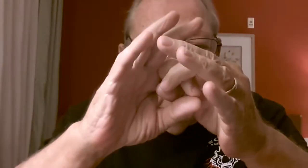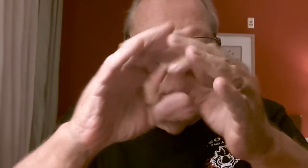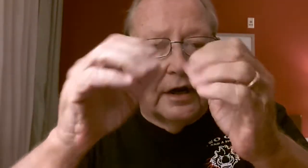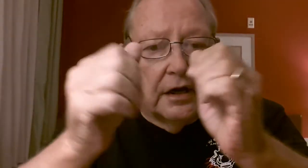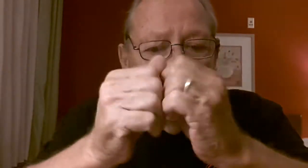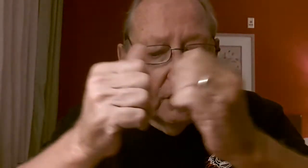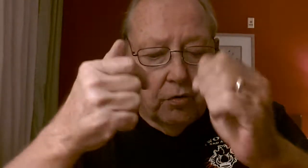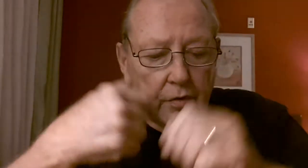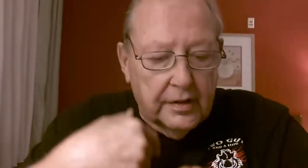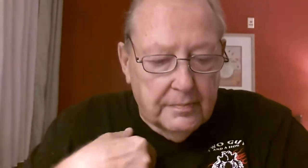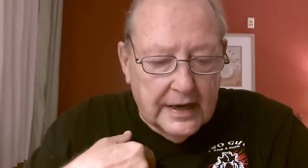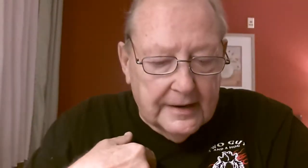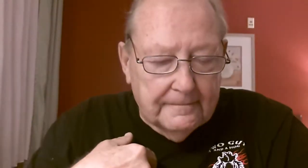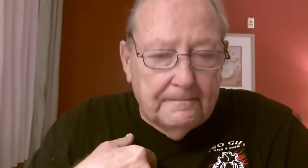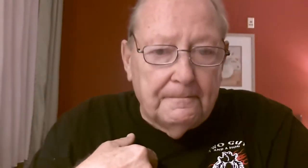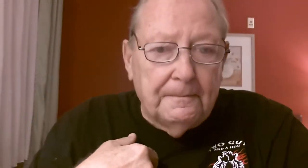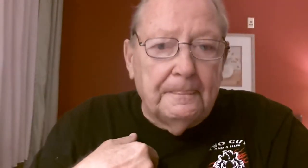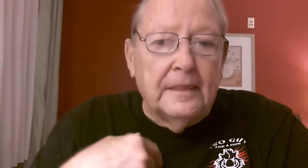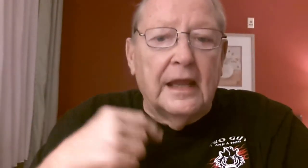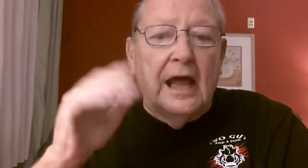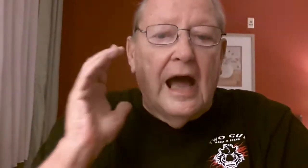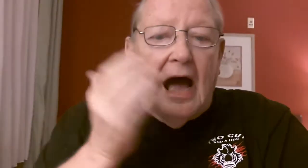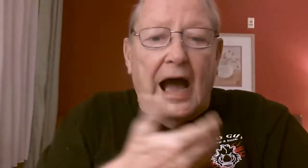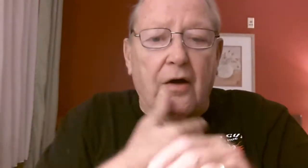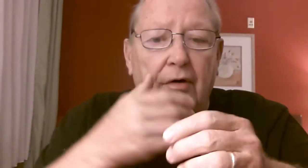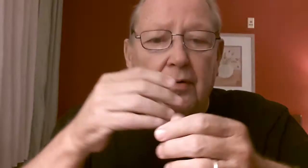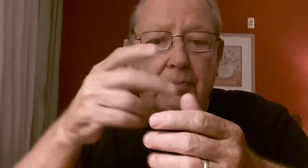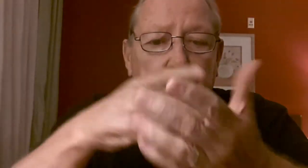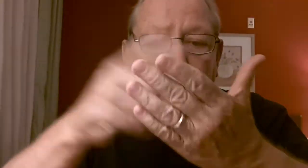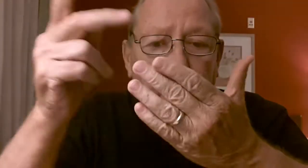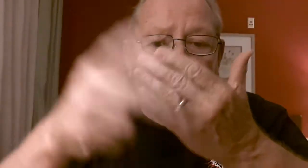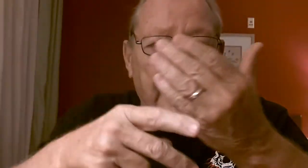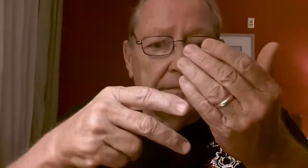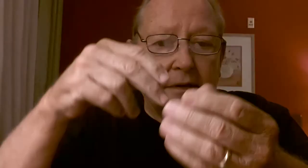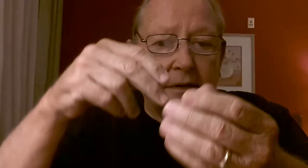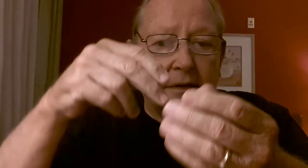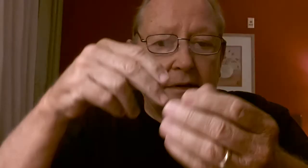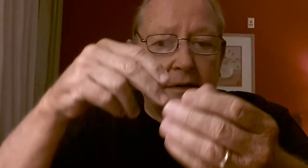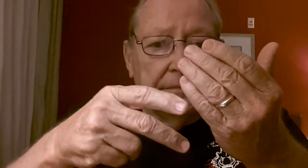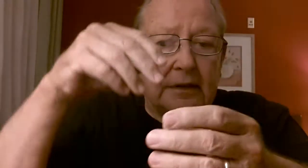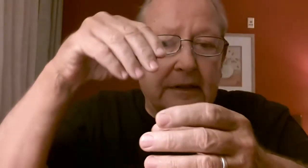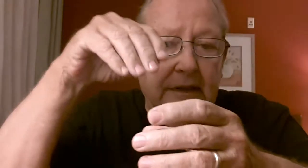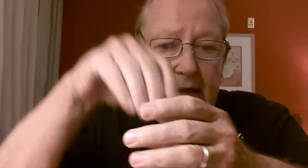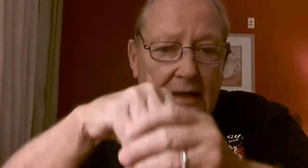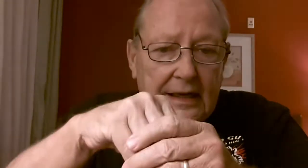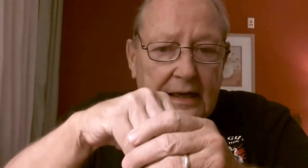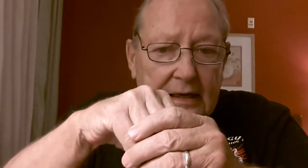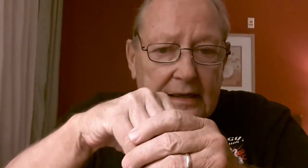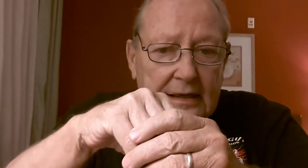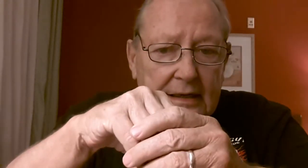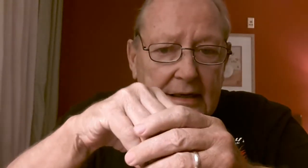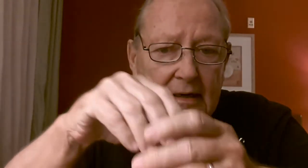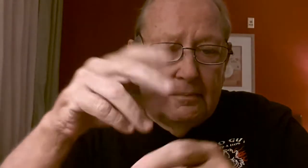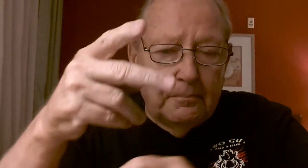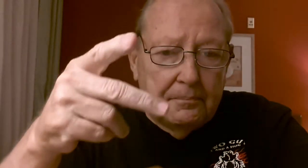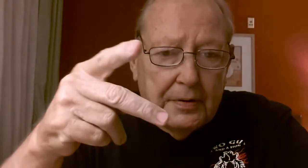join with me. Our program in